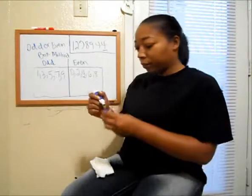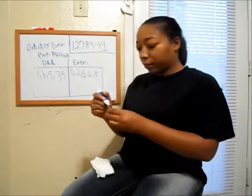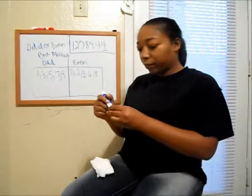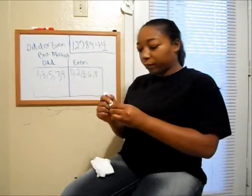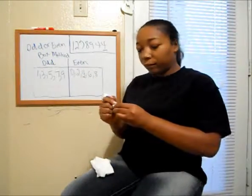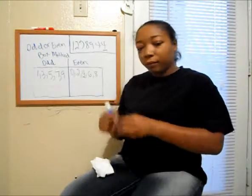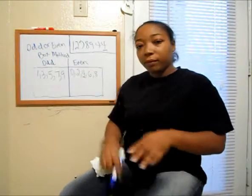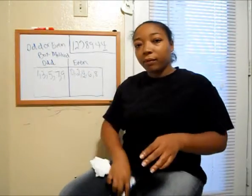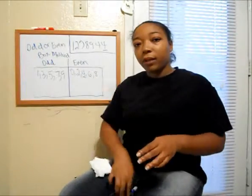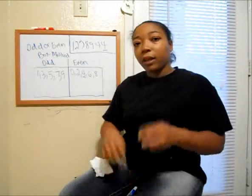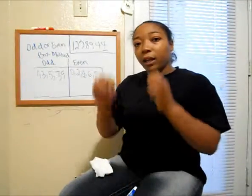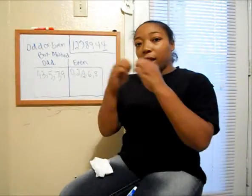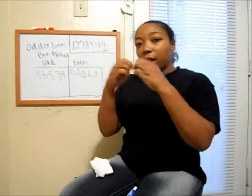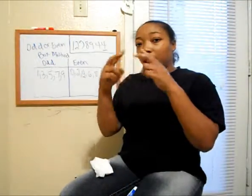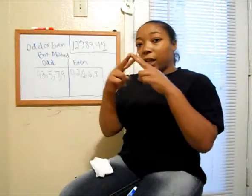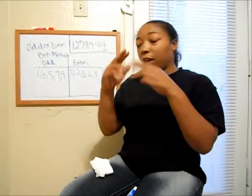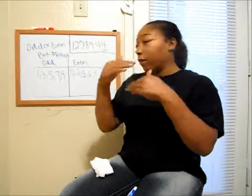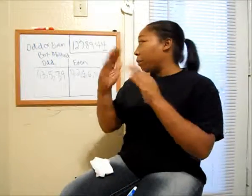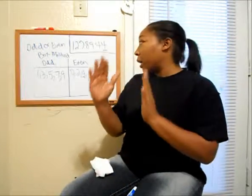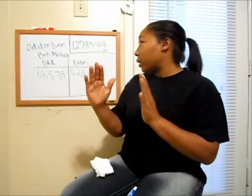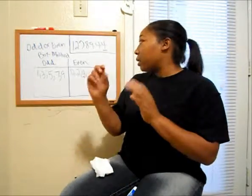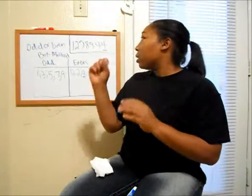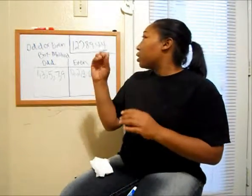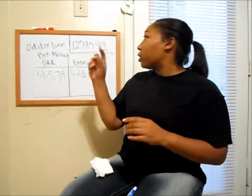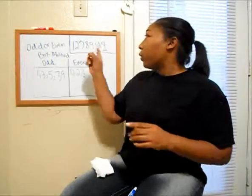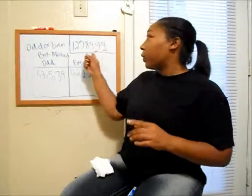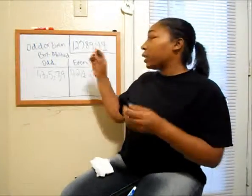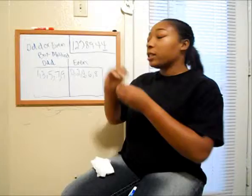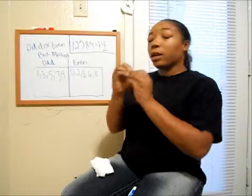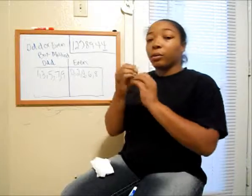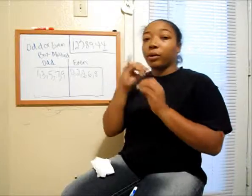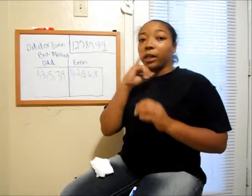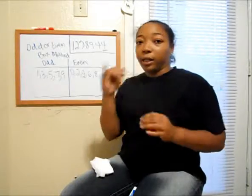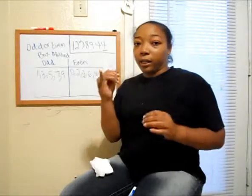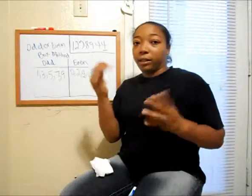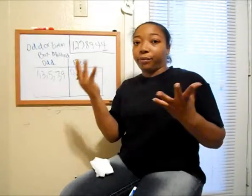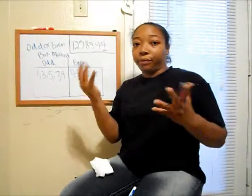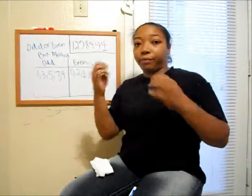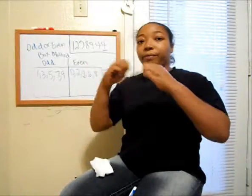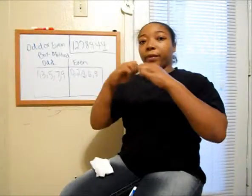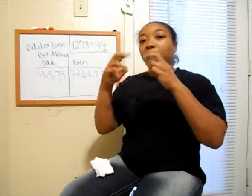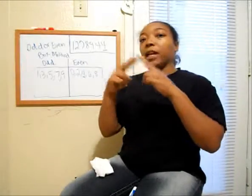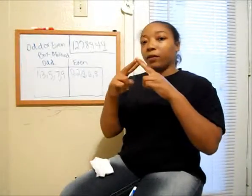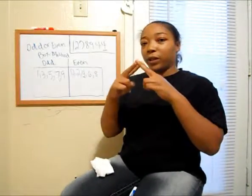even box. So this number is even.